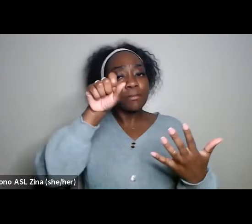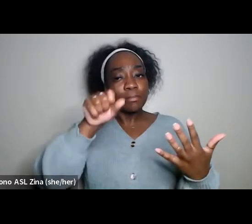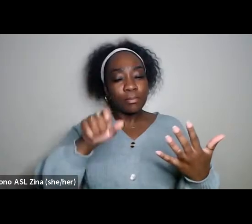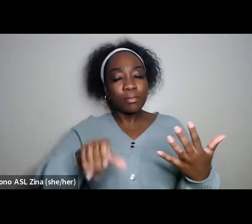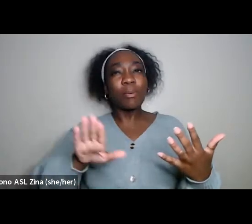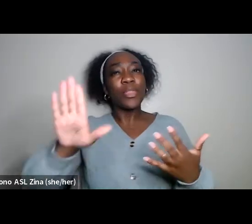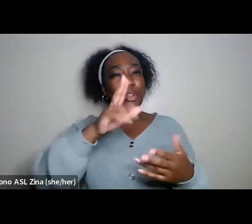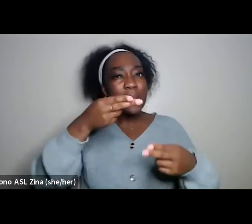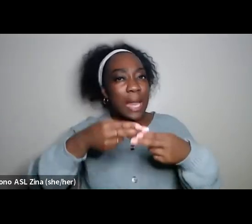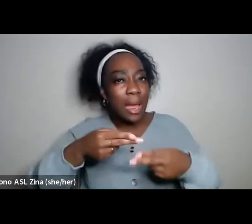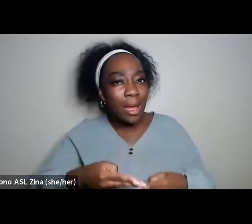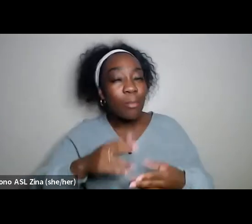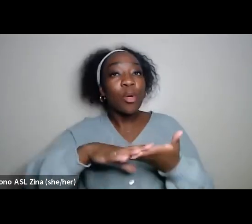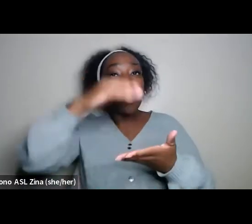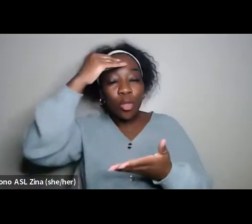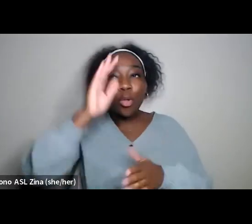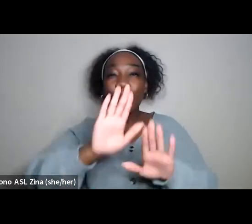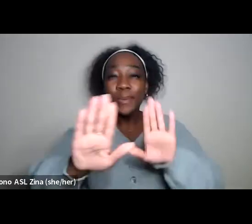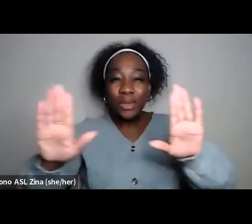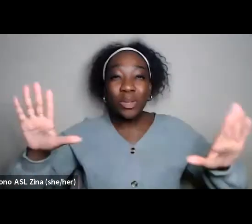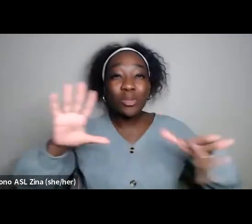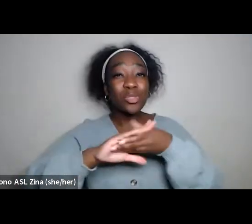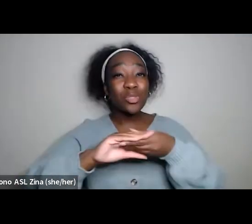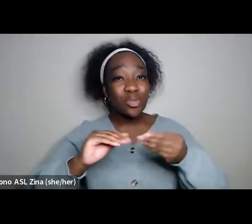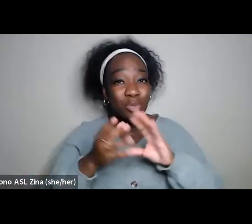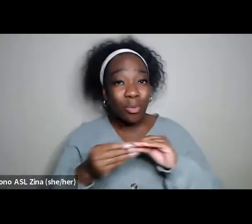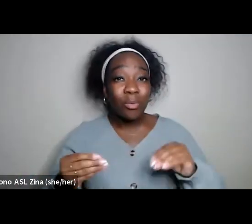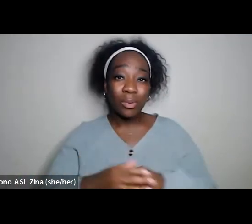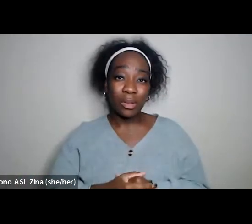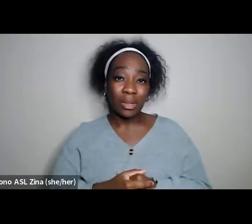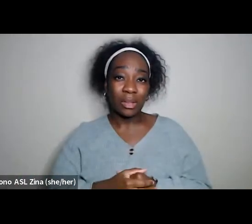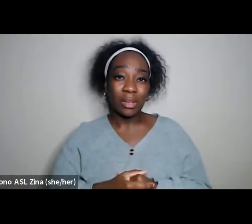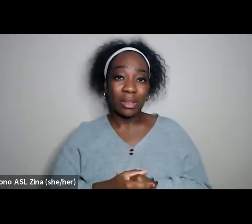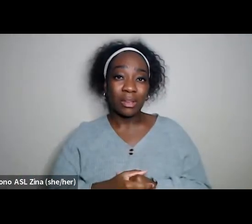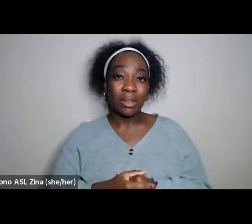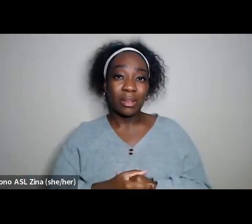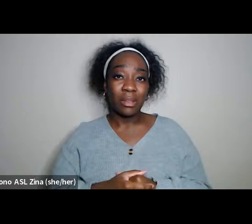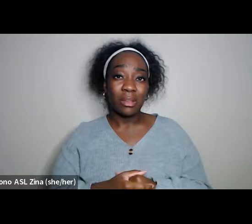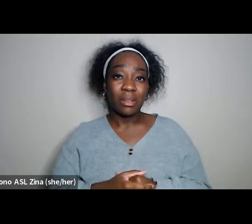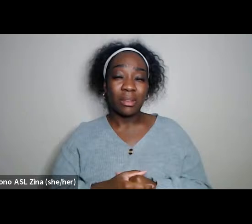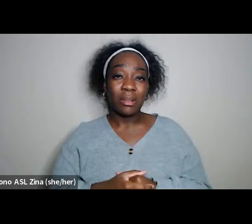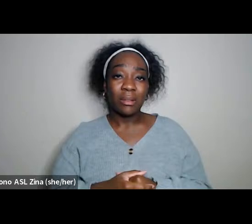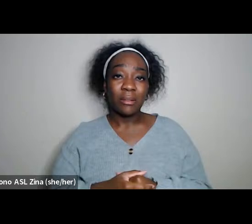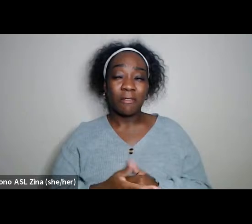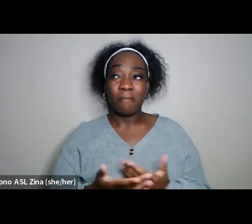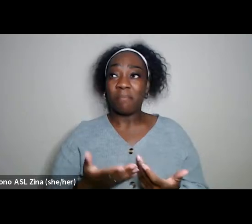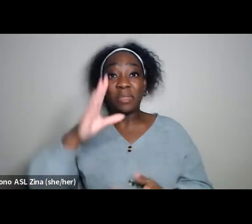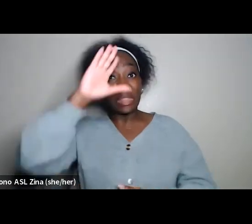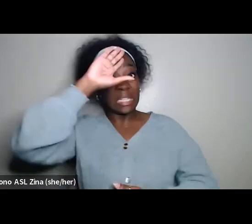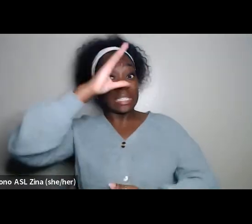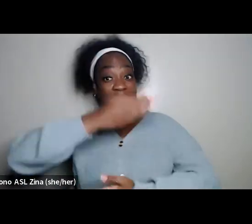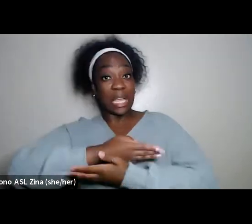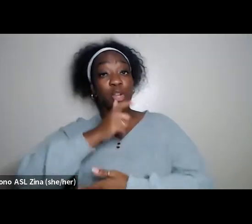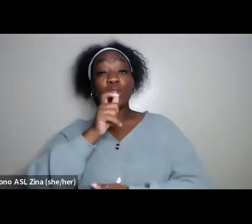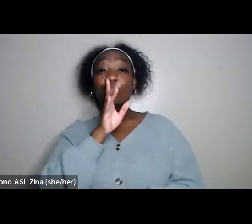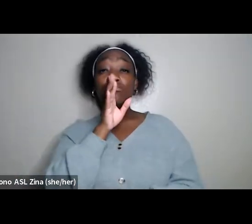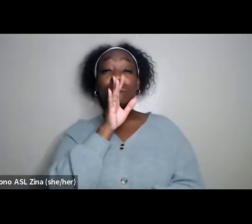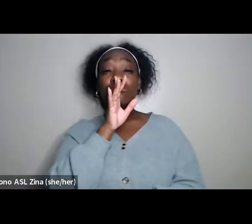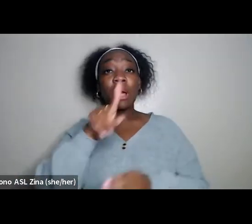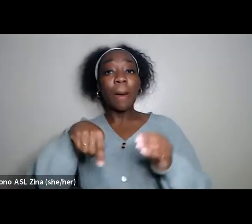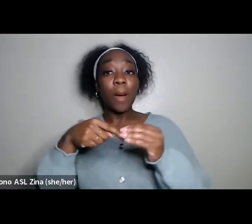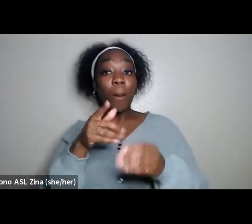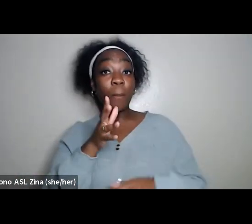their stories. Hear the son speaking about his